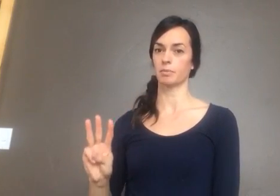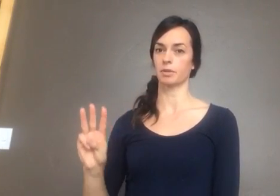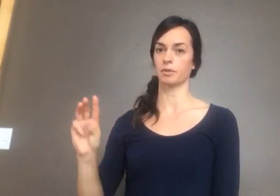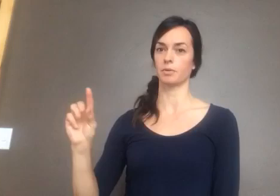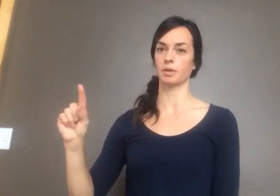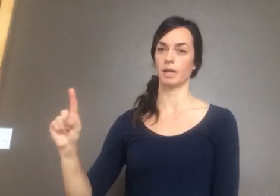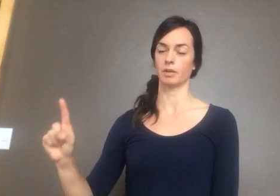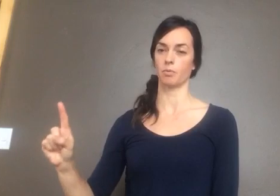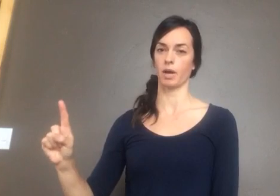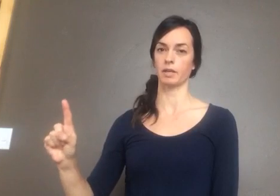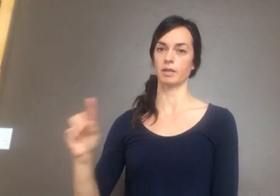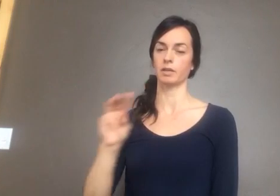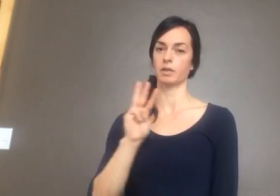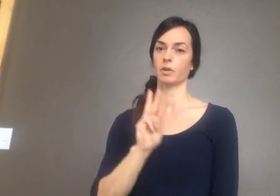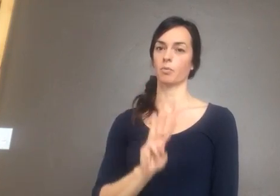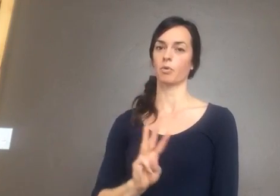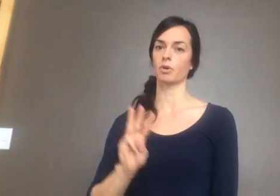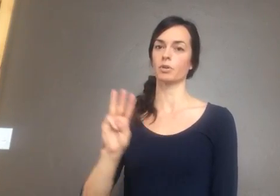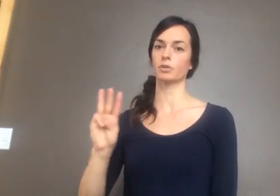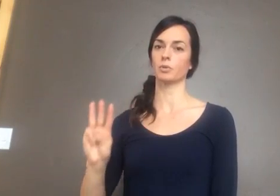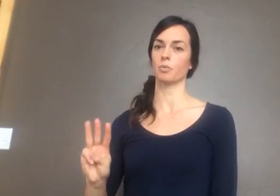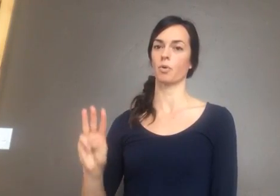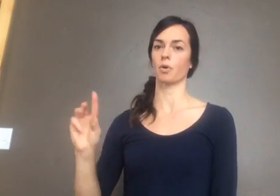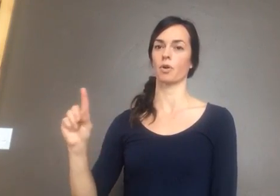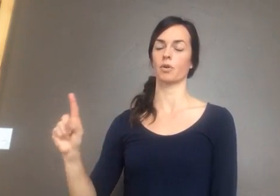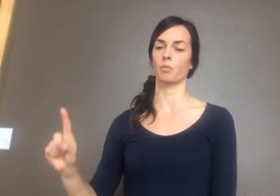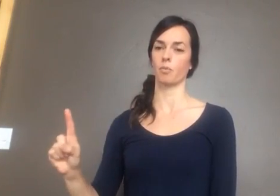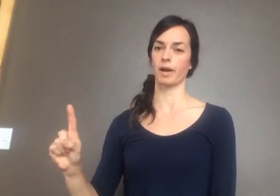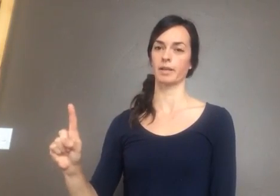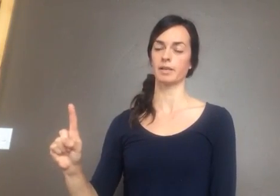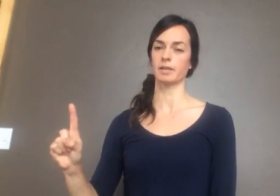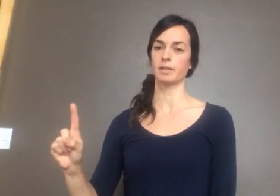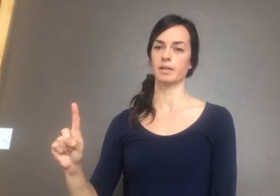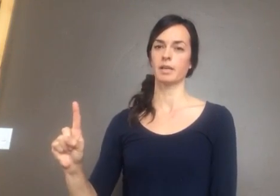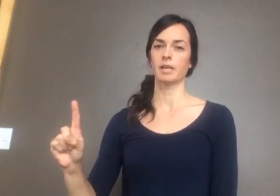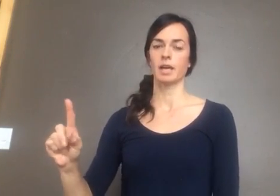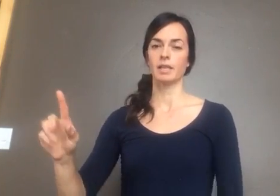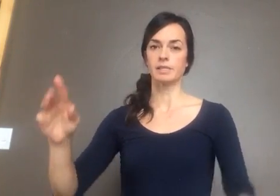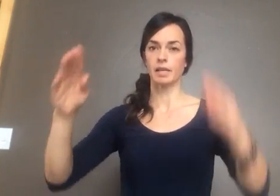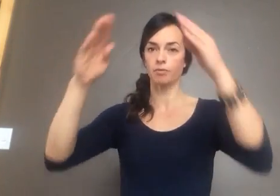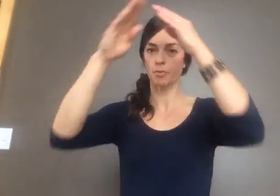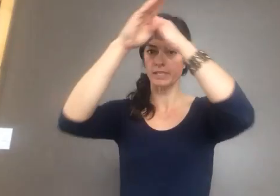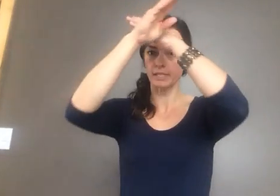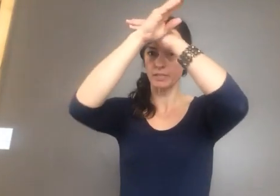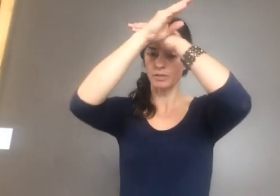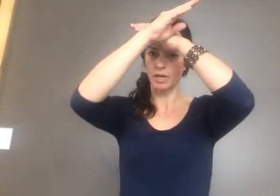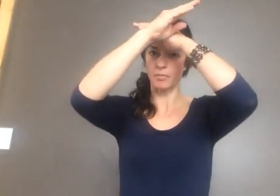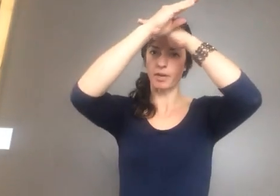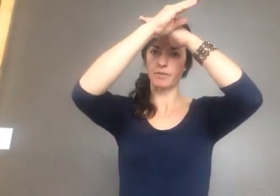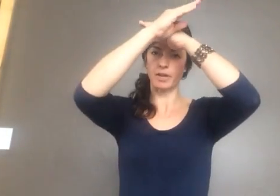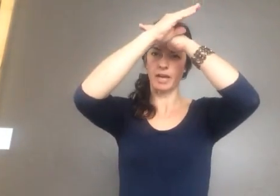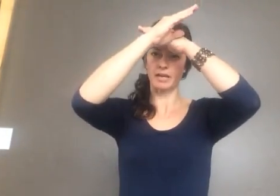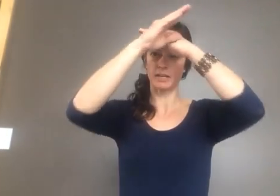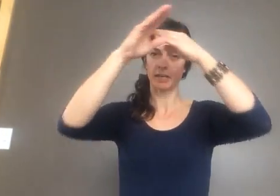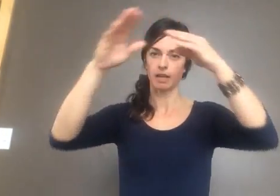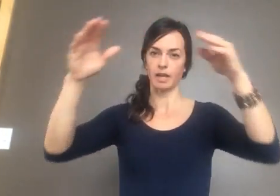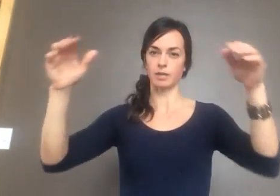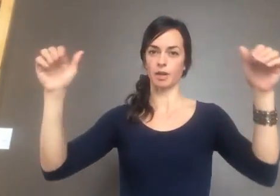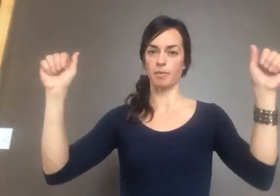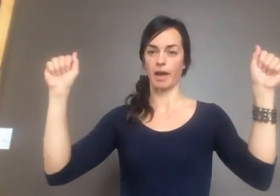W, and 1. World War I. And the sign for president, you start above your head and you come